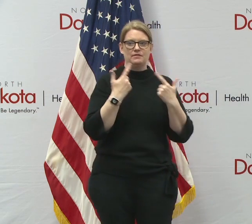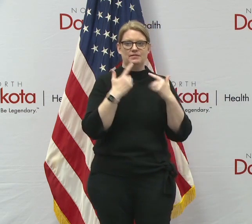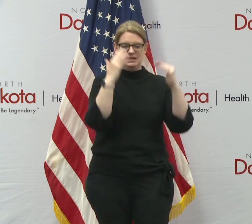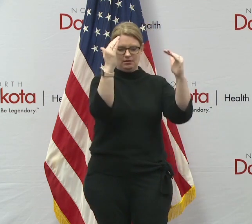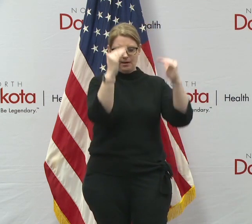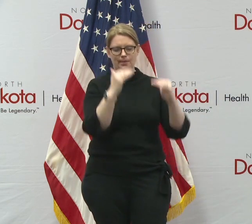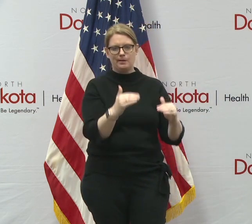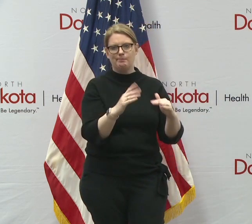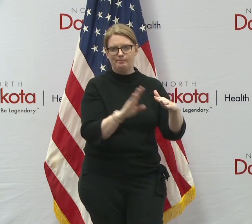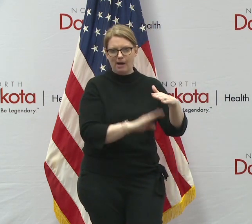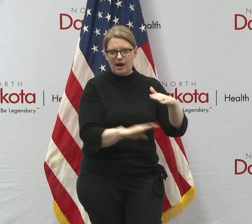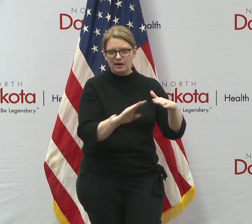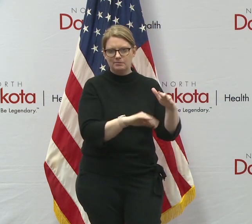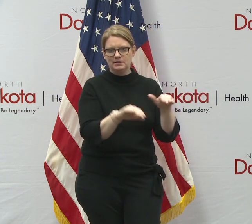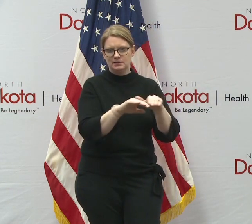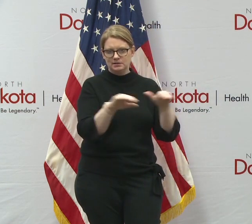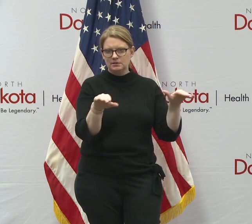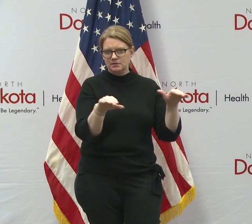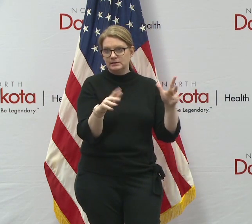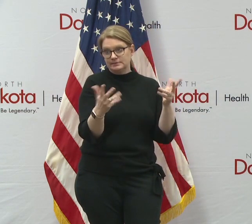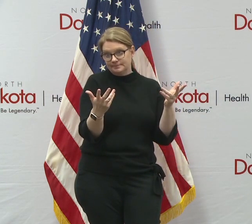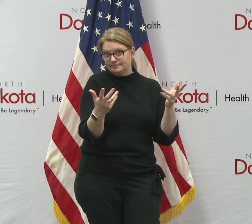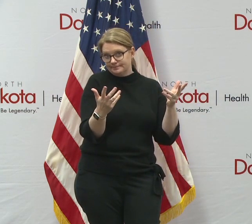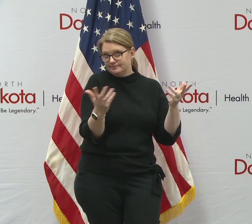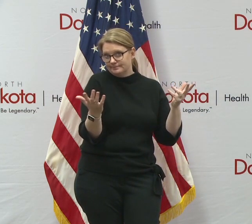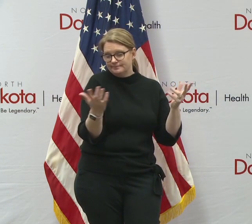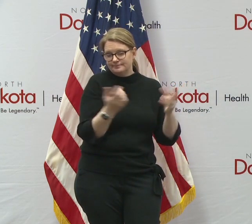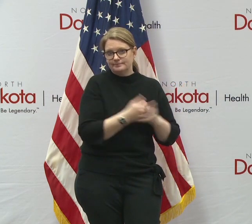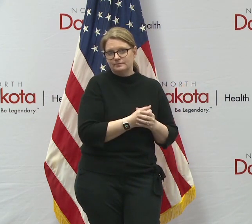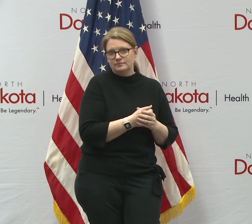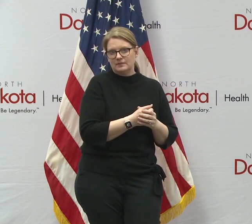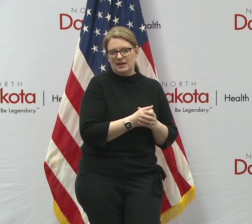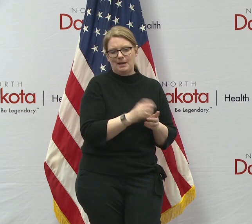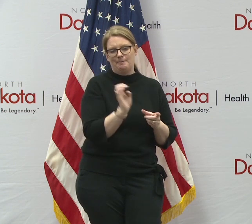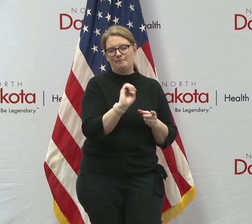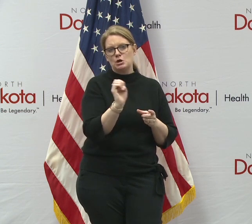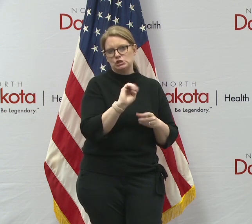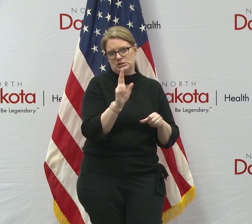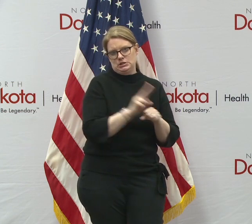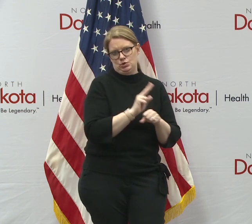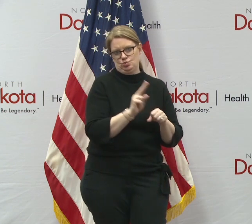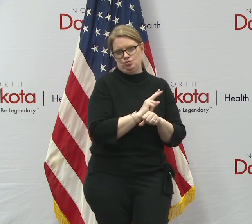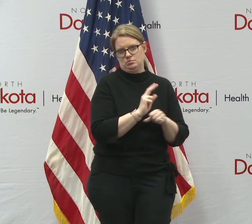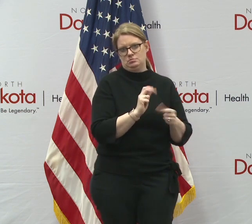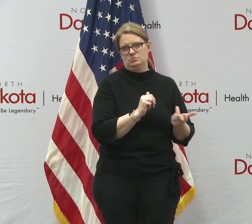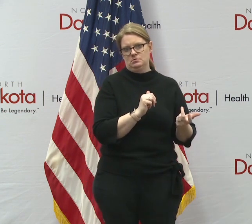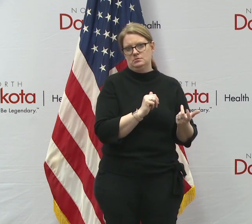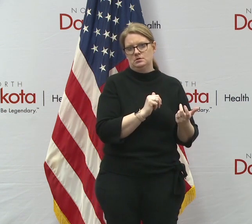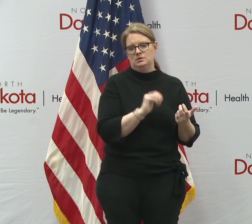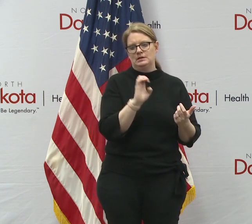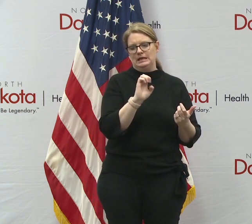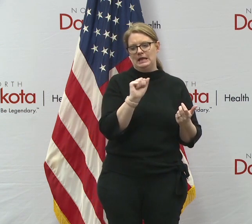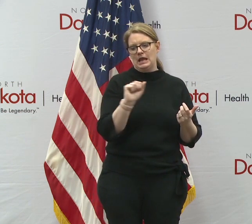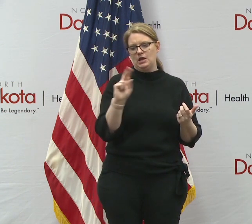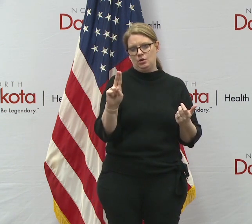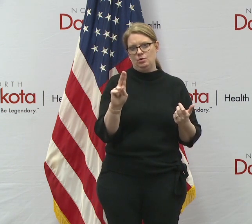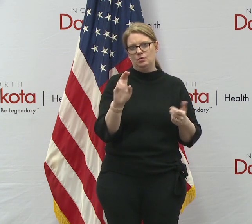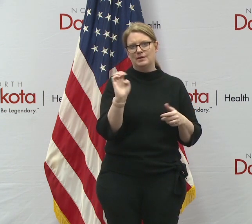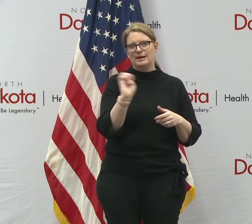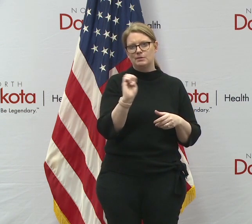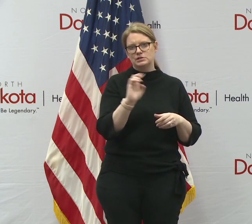end of that, but there'll be likely be a emergency use authorization and EAU that the